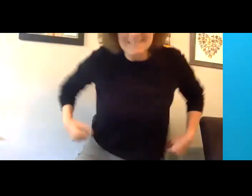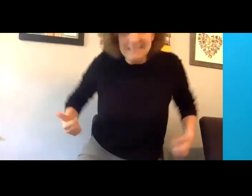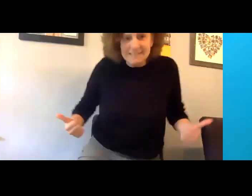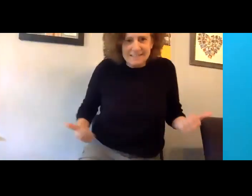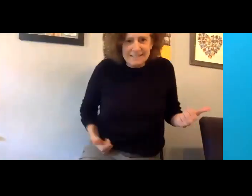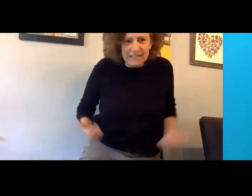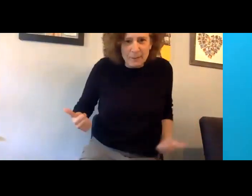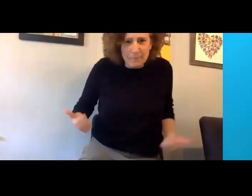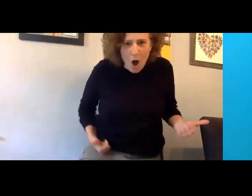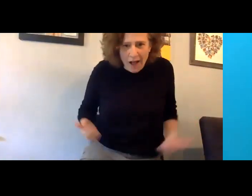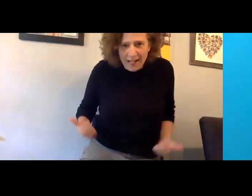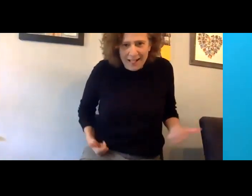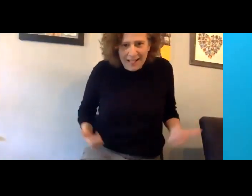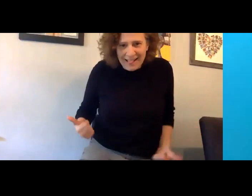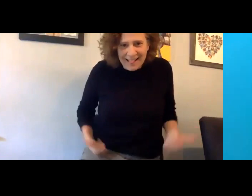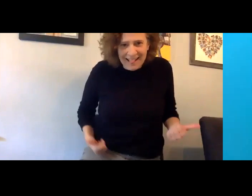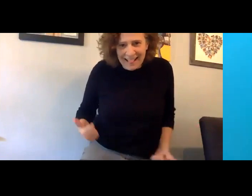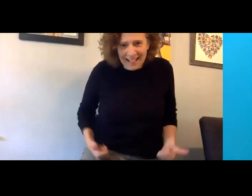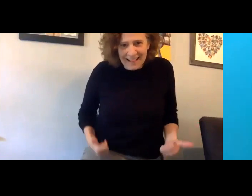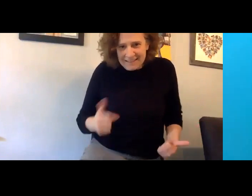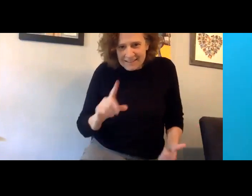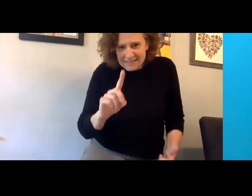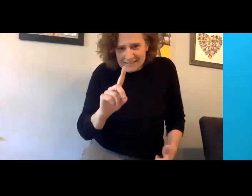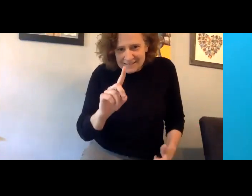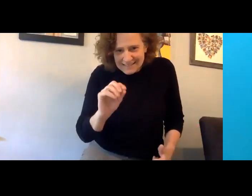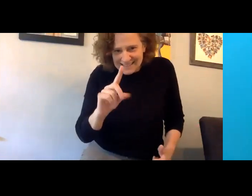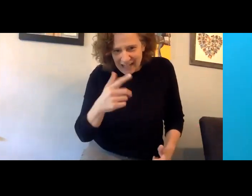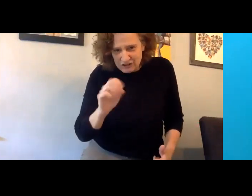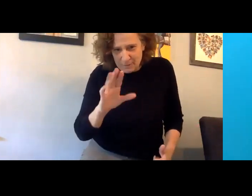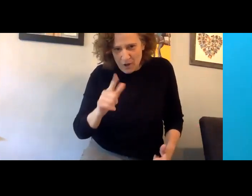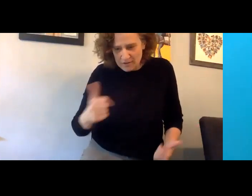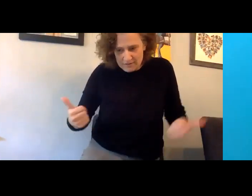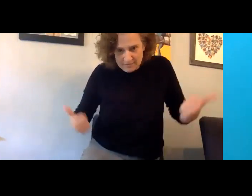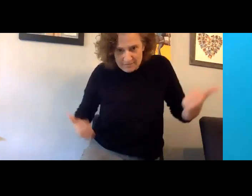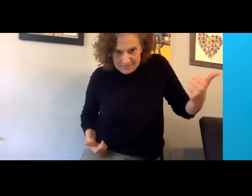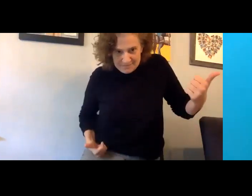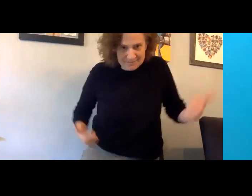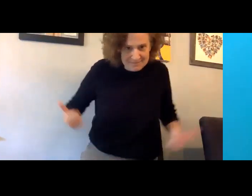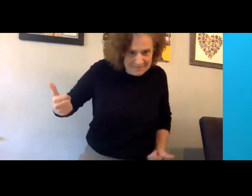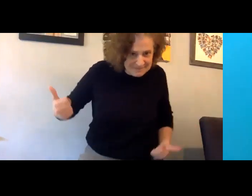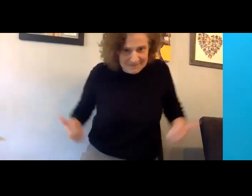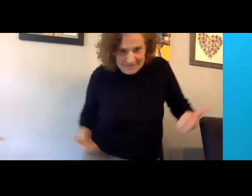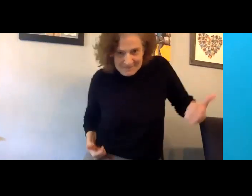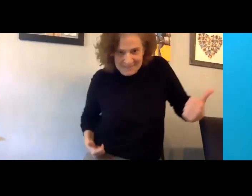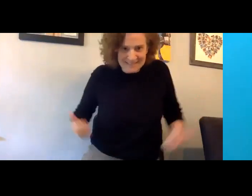Dodgeball, let me show you. Looks like this on your hips, dodgeball.